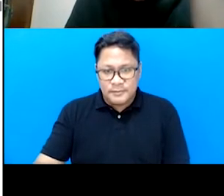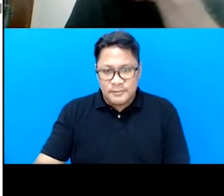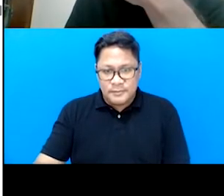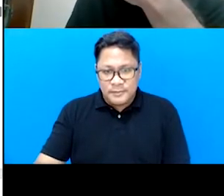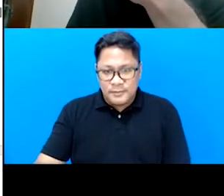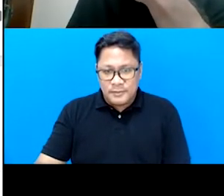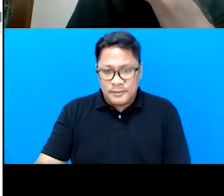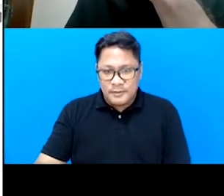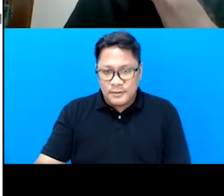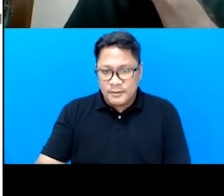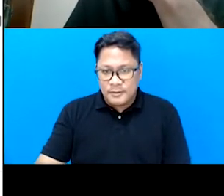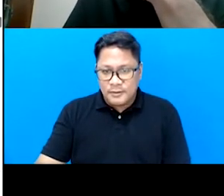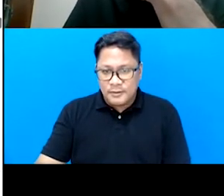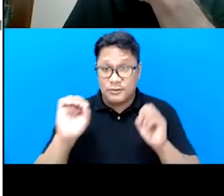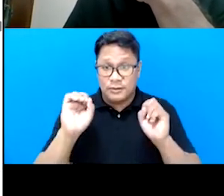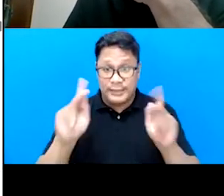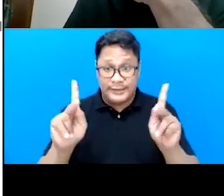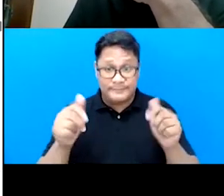Okay.